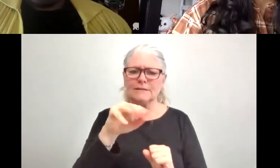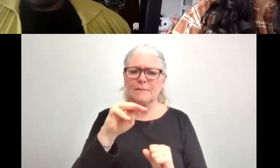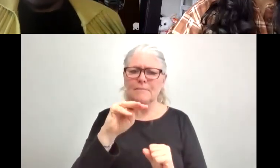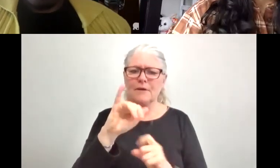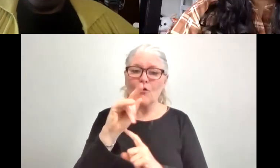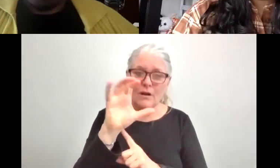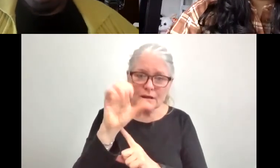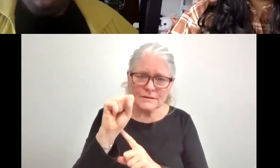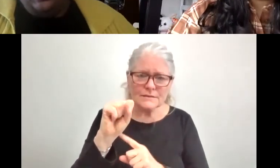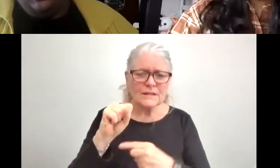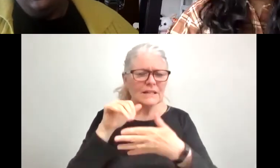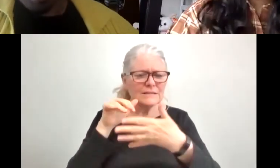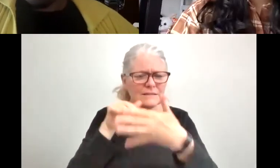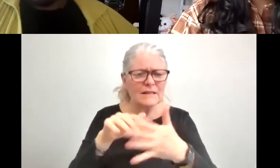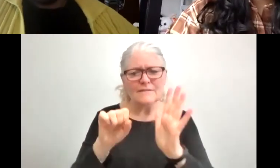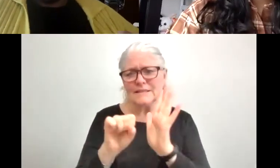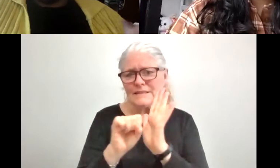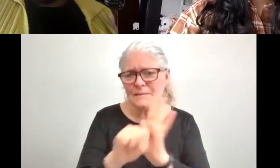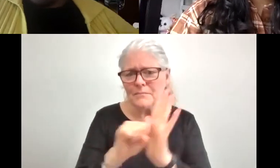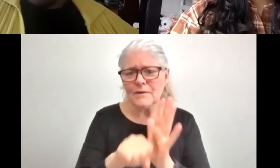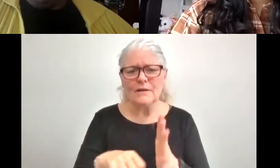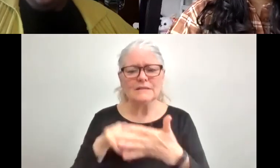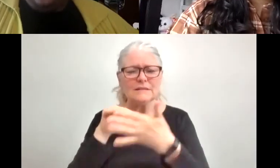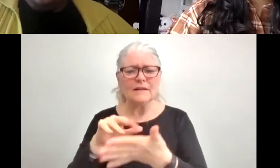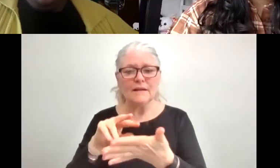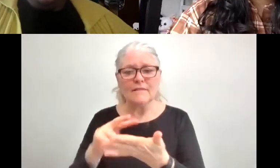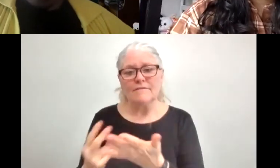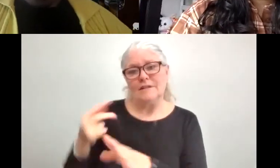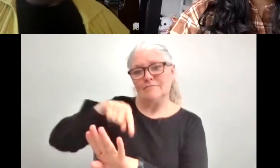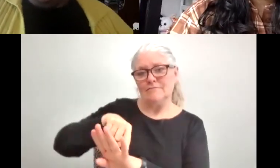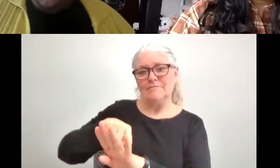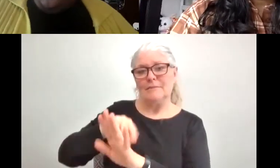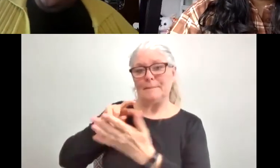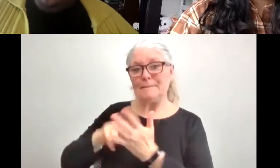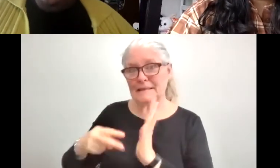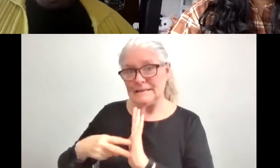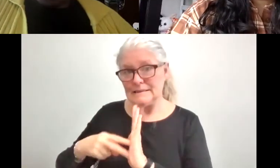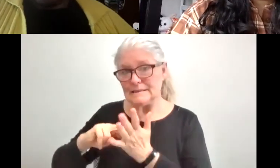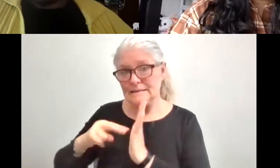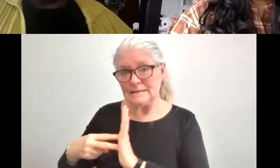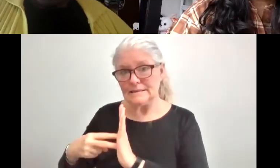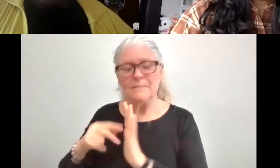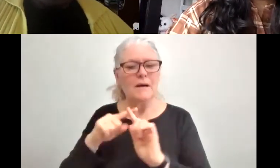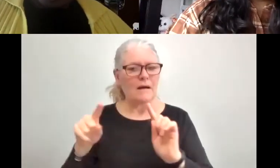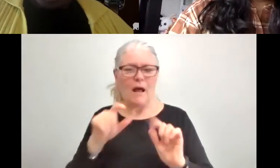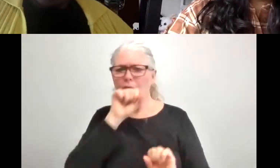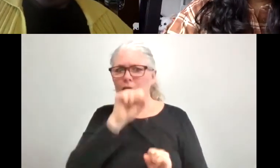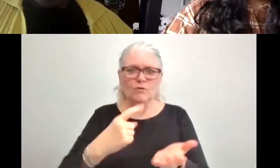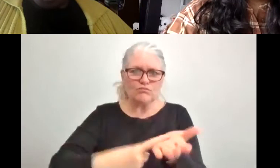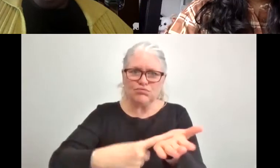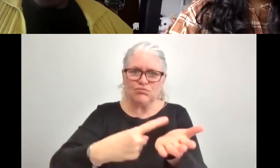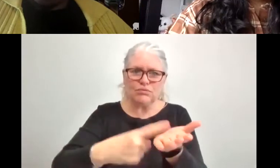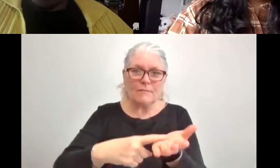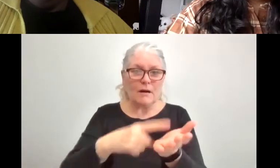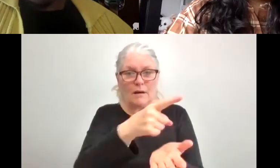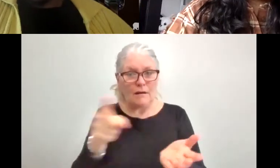symbols and symbol implied meanings. I love talking about that type of stuff, but nobody ever asks me. And to be fair, I'd really never